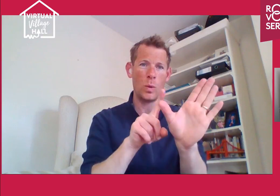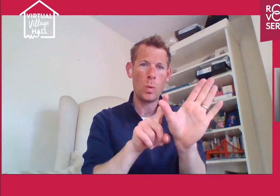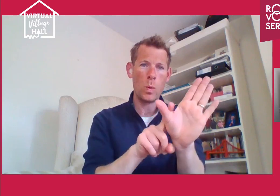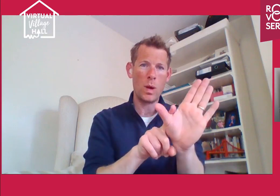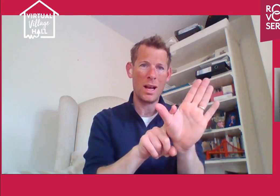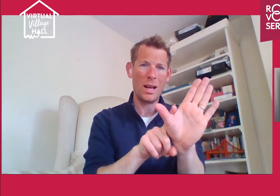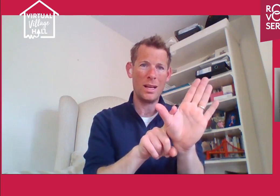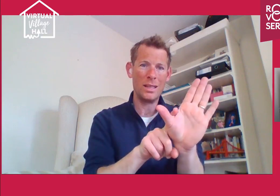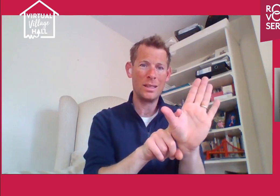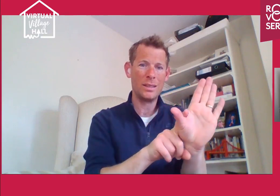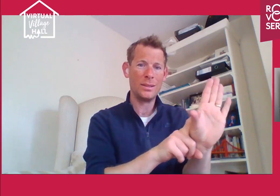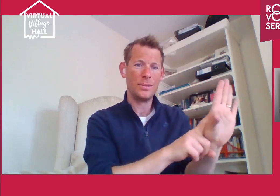Y,